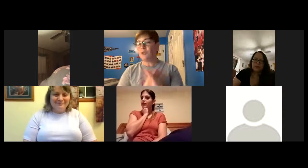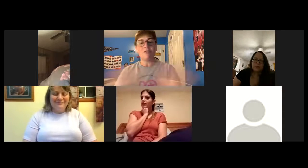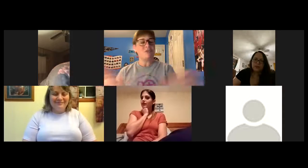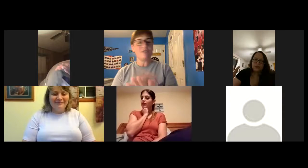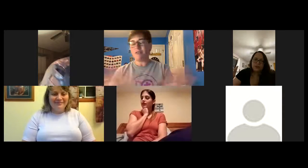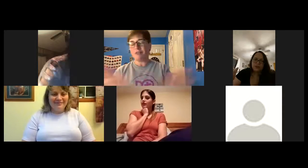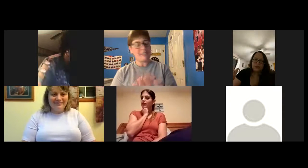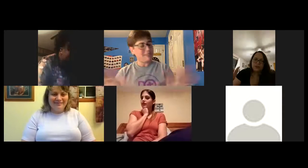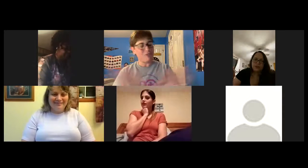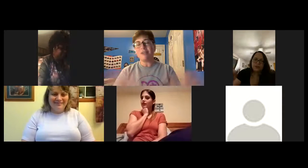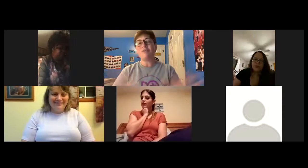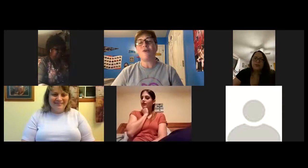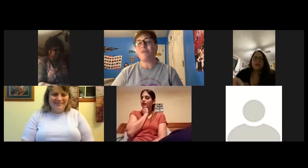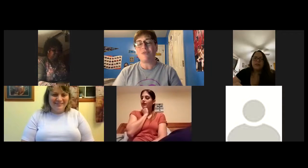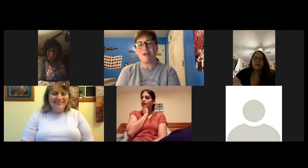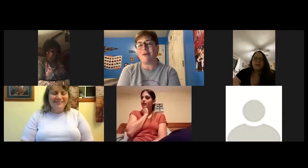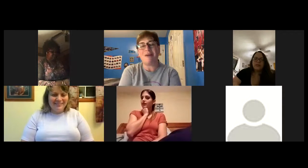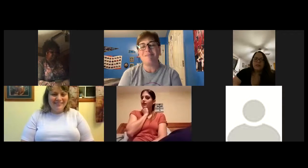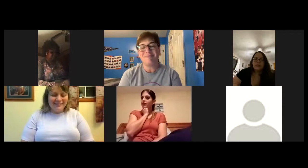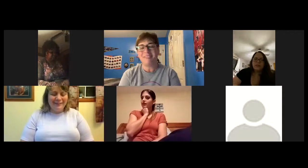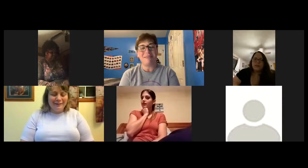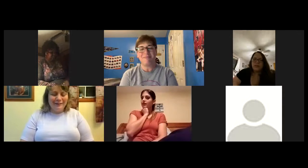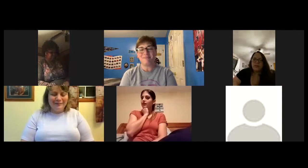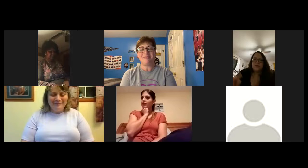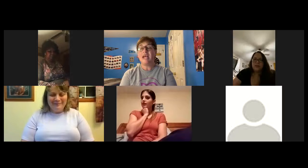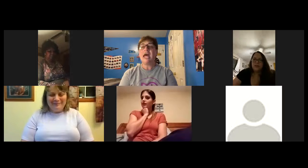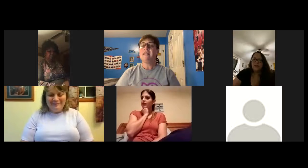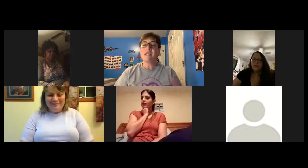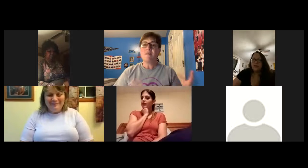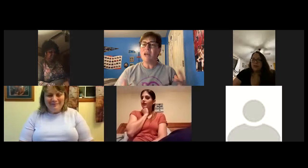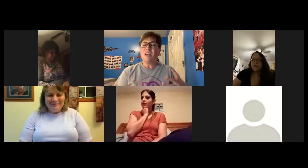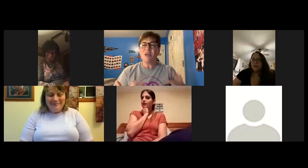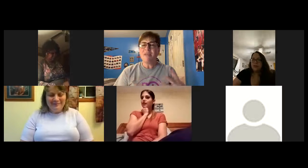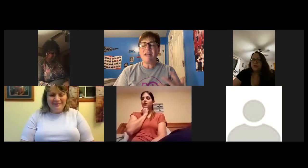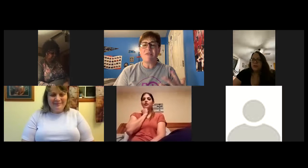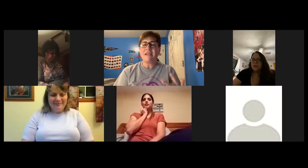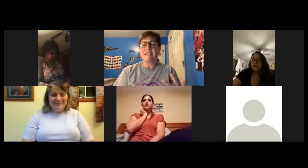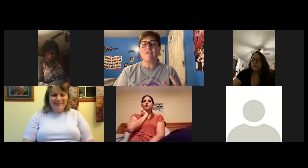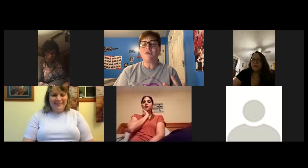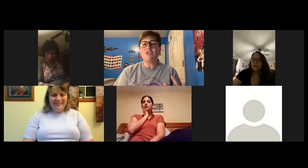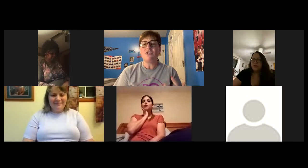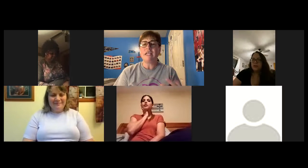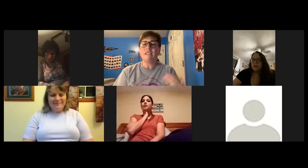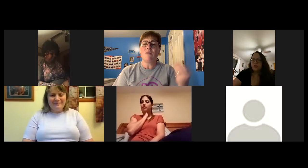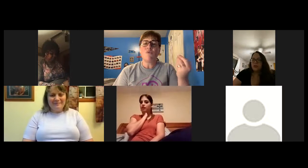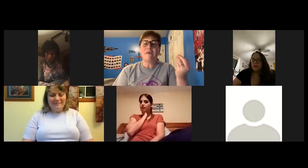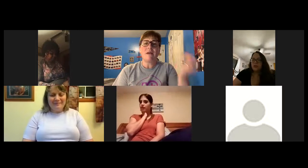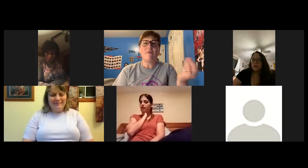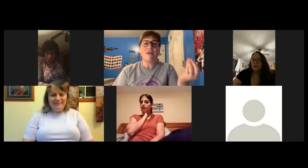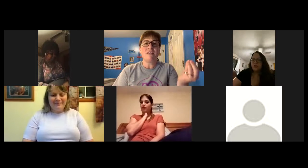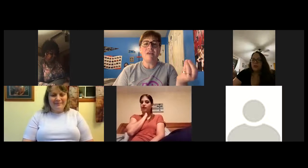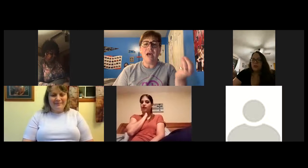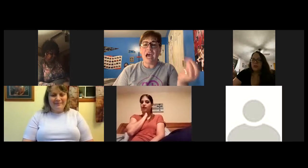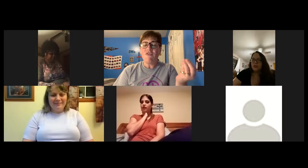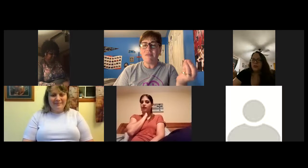is, there's nothing wrong with what's going on. Yeah. And some, you know, I mean, everybody's different too. Like some will pick up